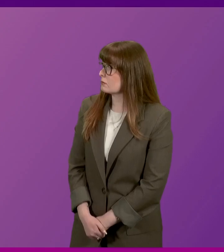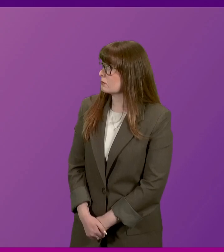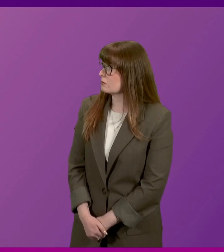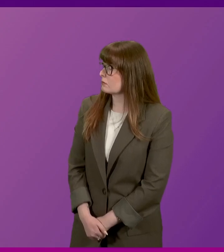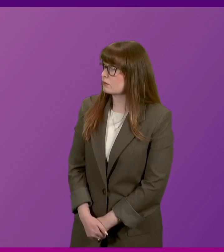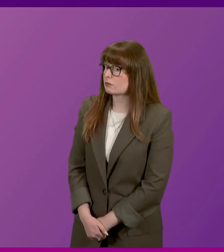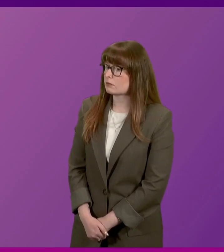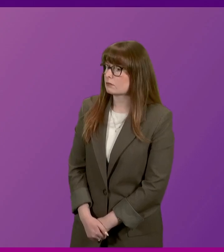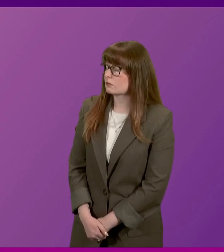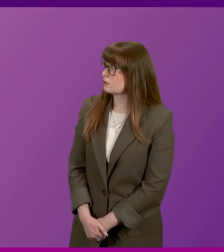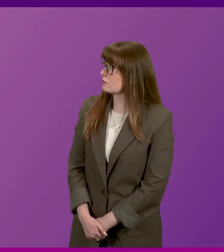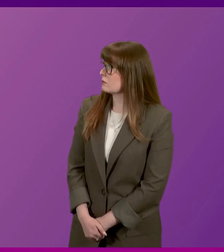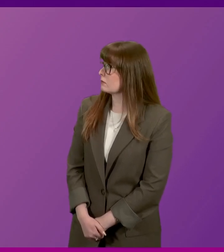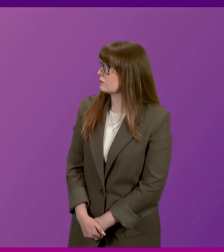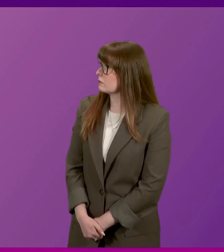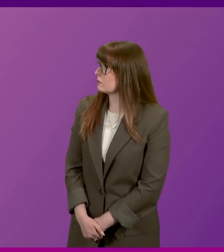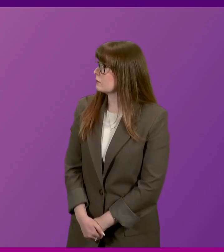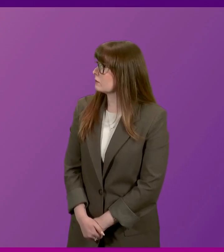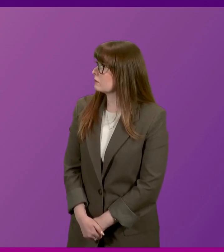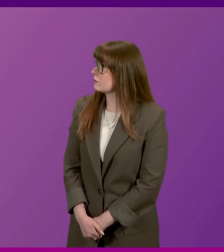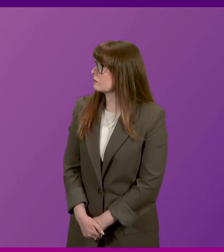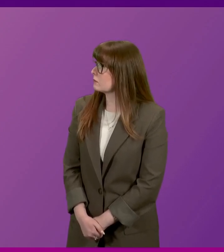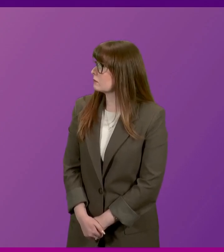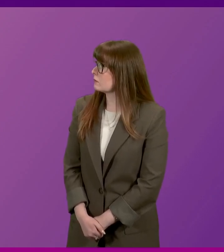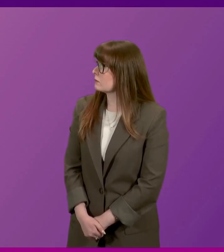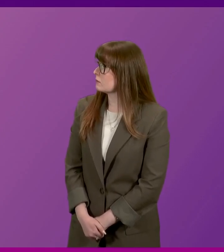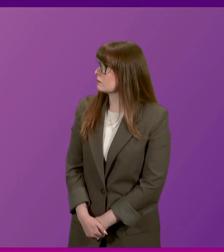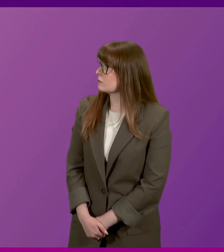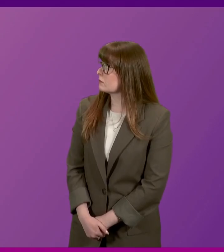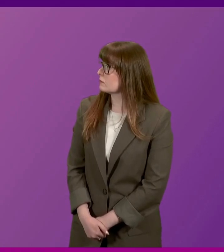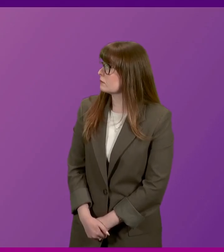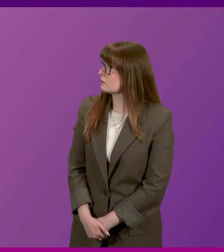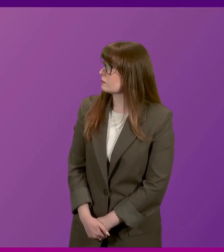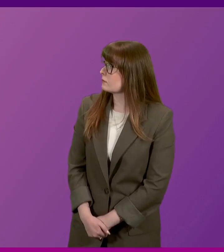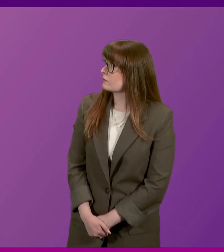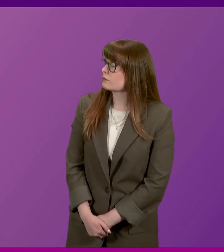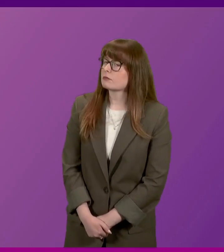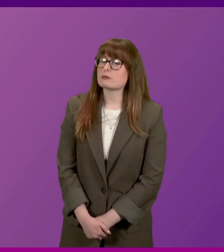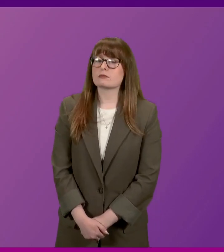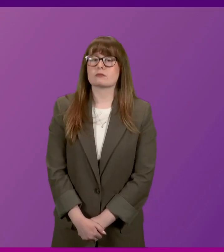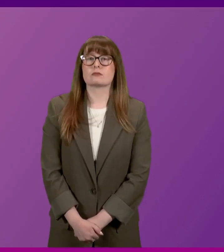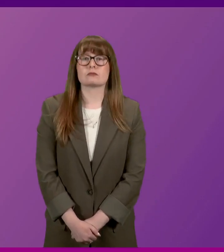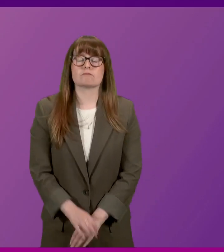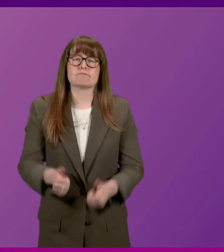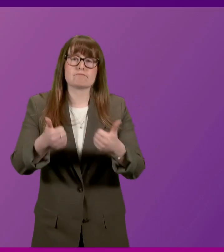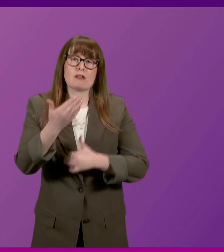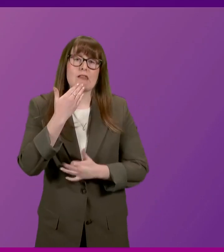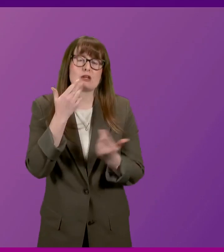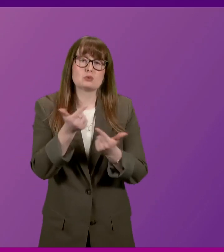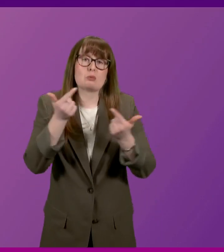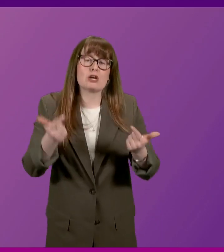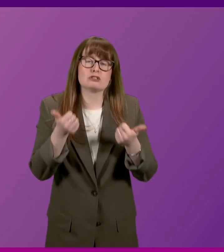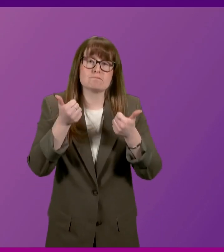information to kind of get those examples being spoken about in the community. Great. Thank you so much,